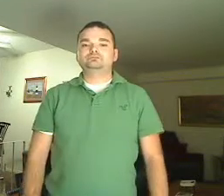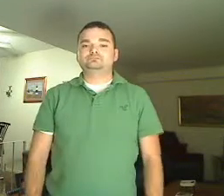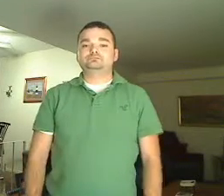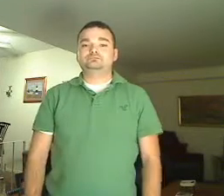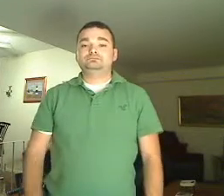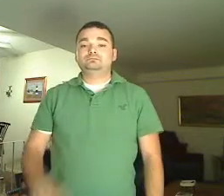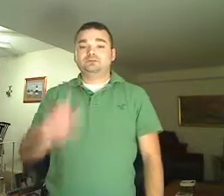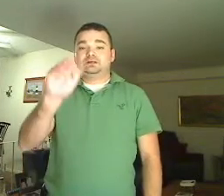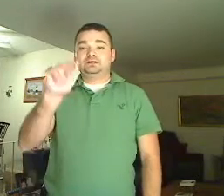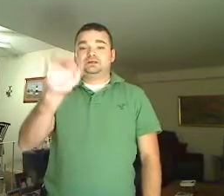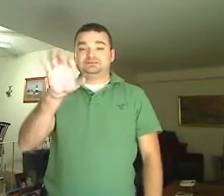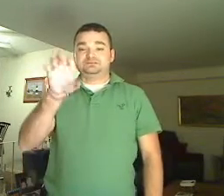Acid rain.